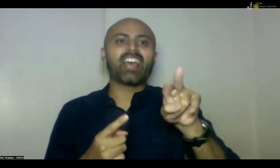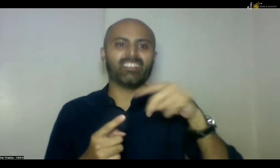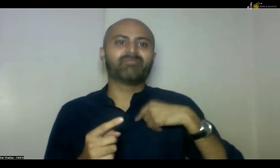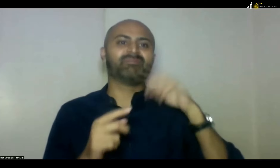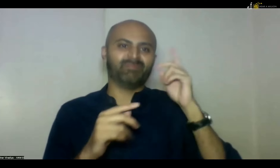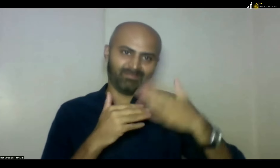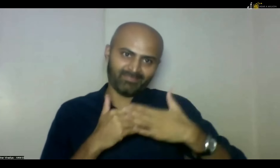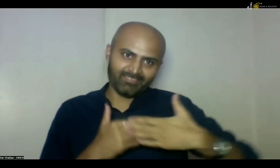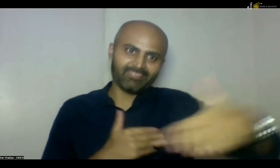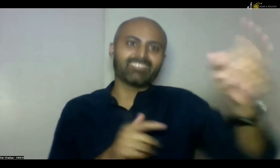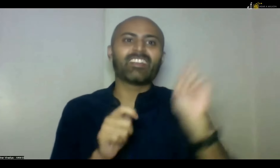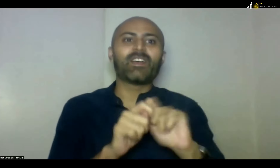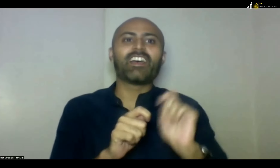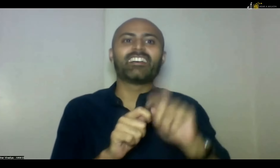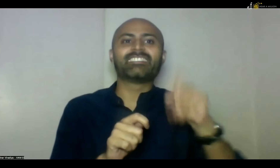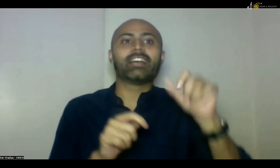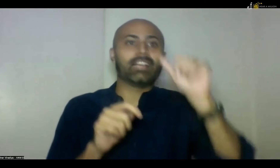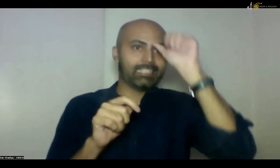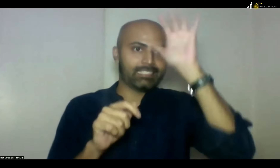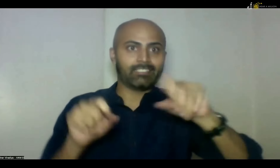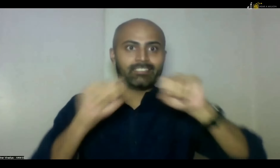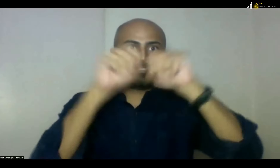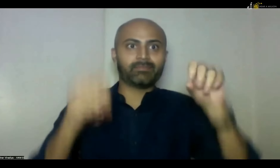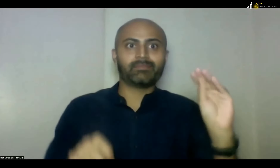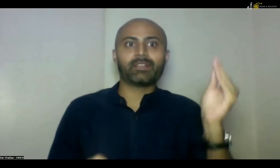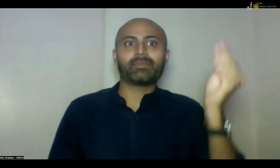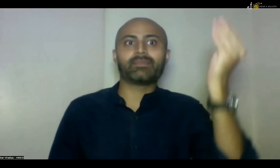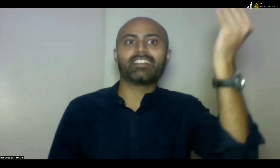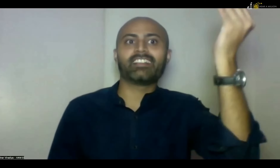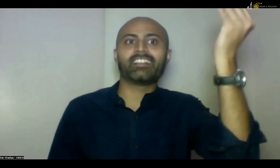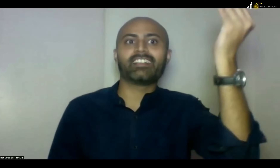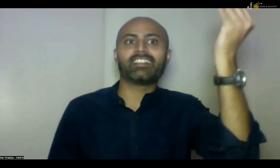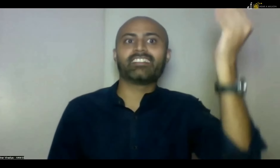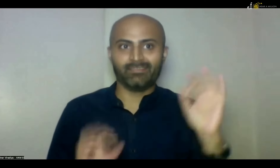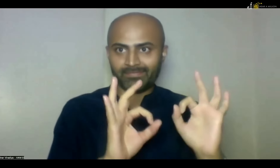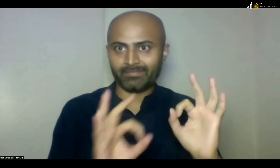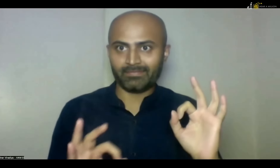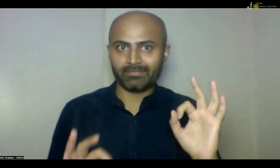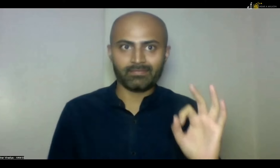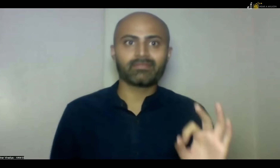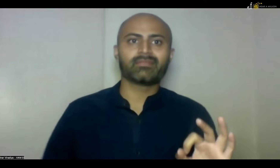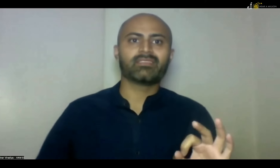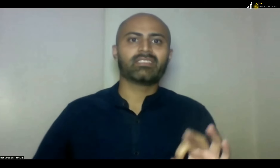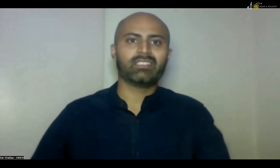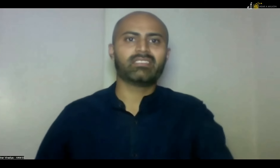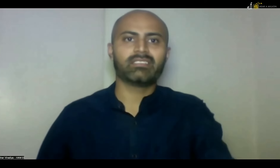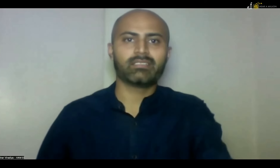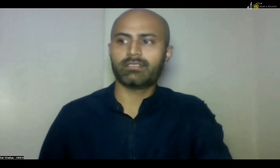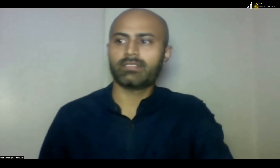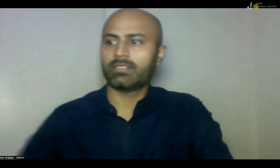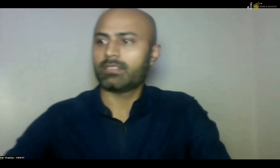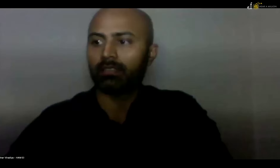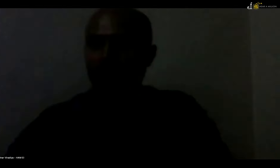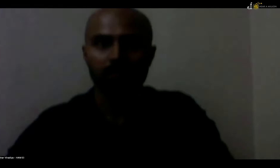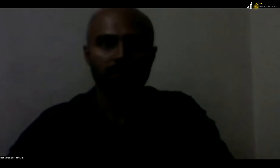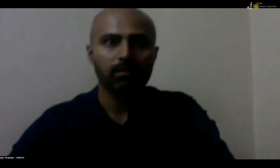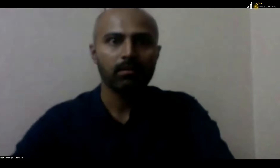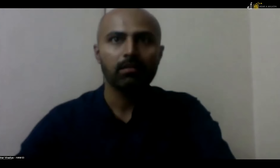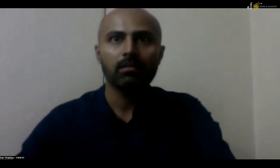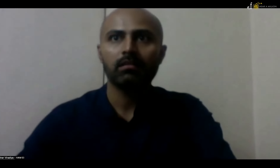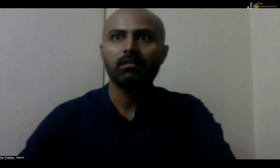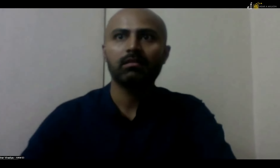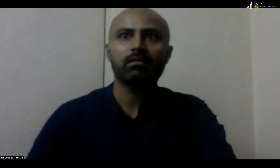system. So that means 99% have agreed for it. It means we have to work and we have to make a better